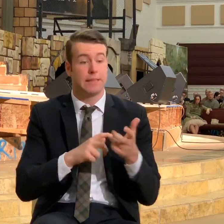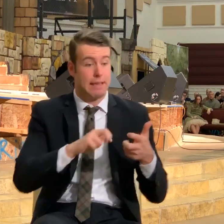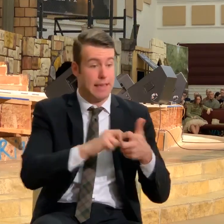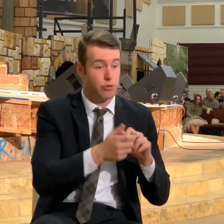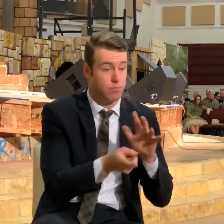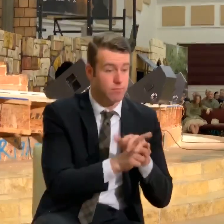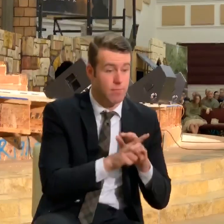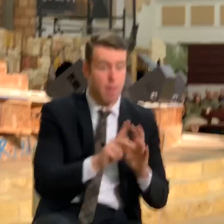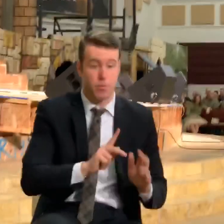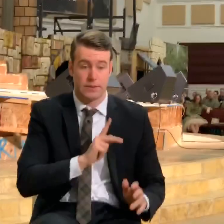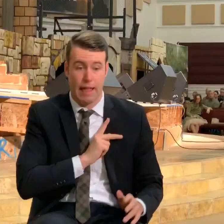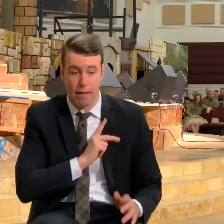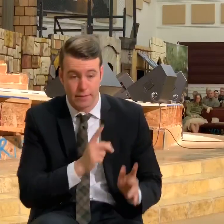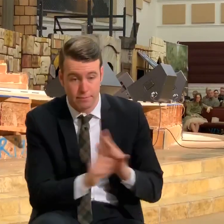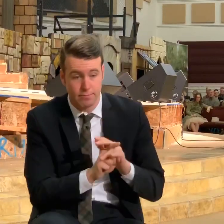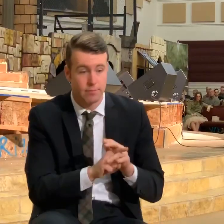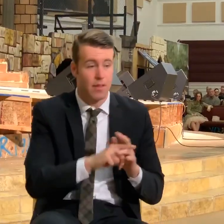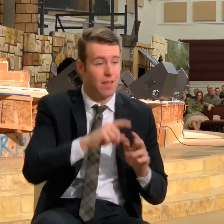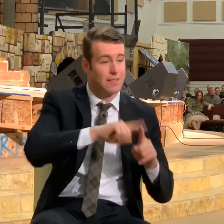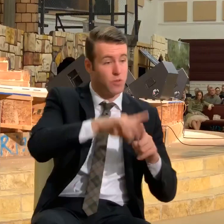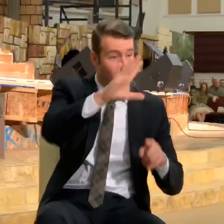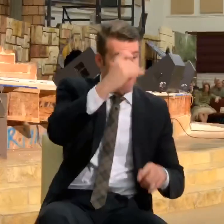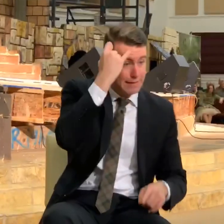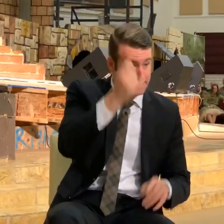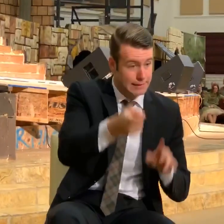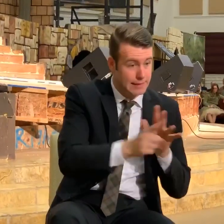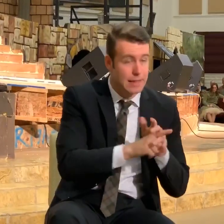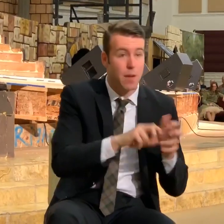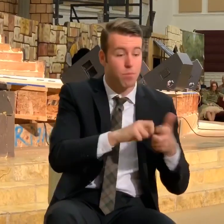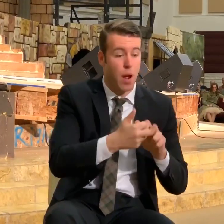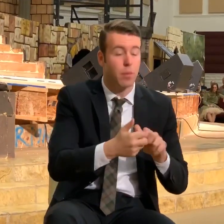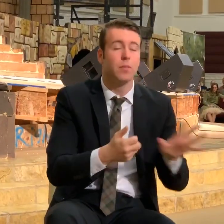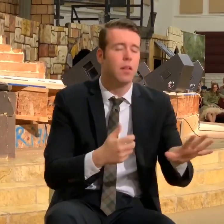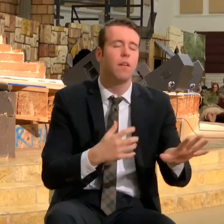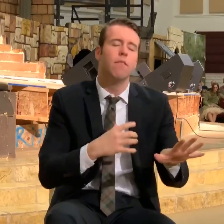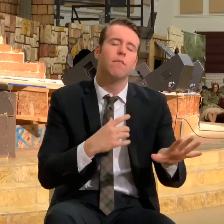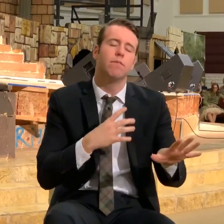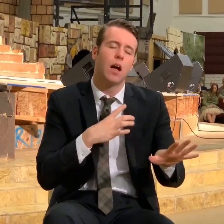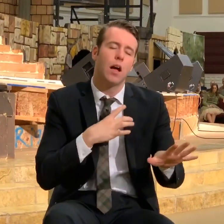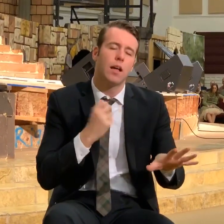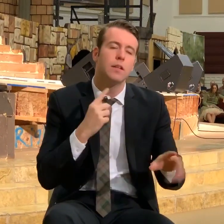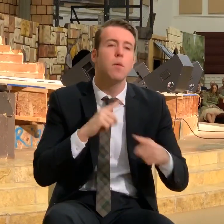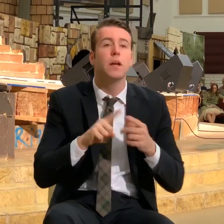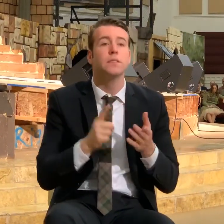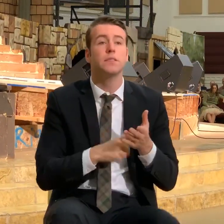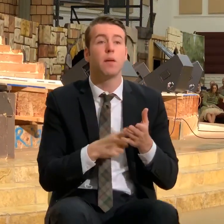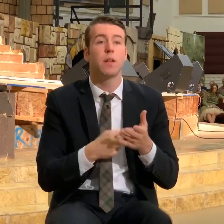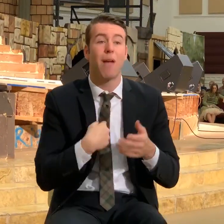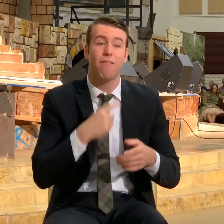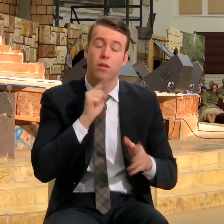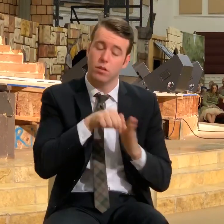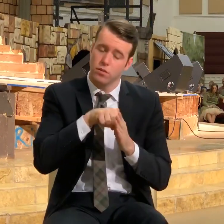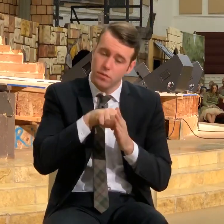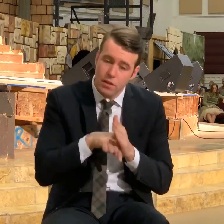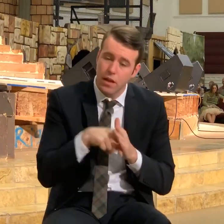and philosophy and ideals. Sometimes there is deep heresy that comes in the form of false